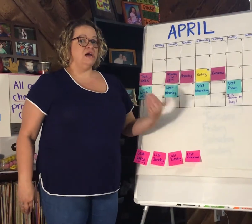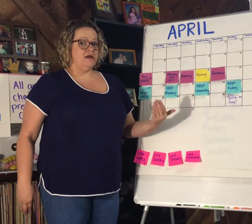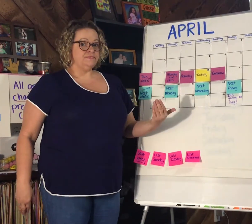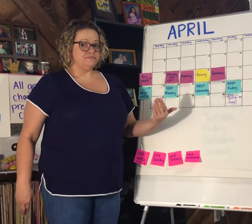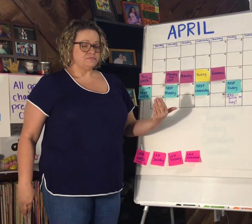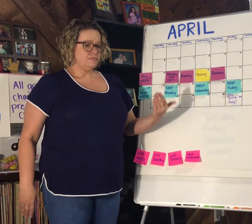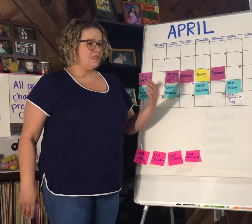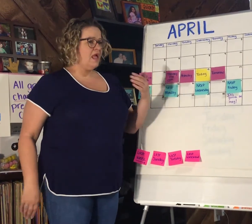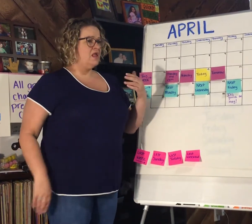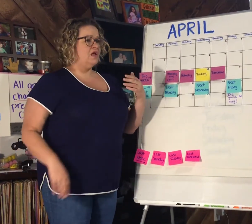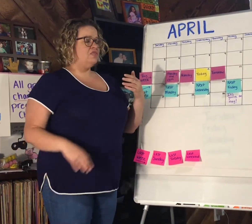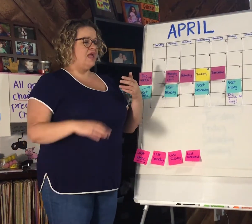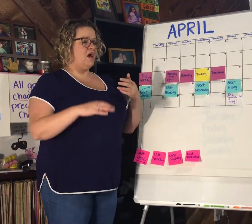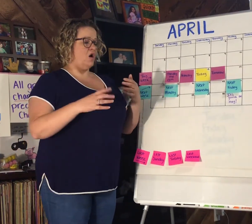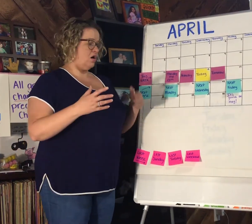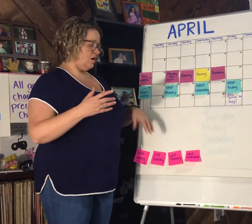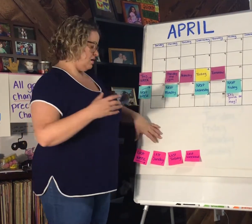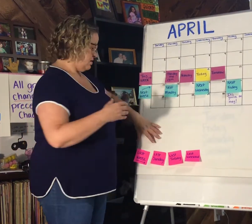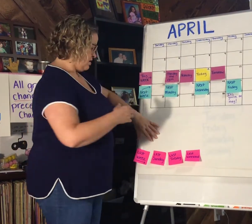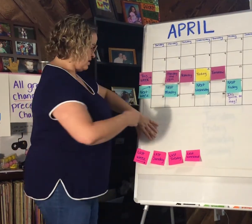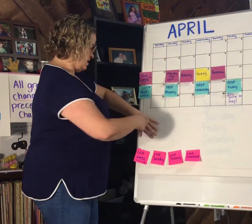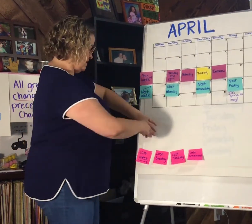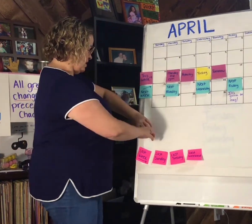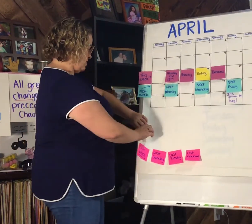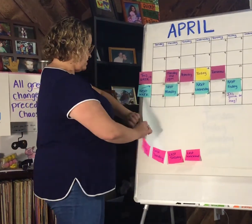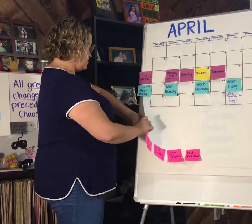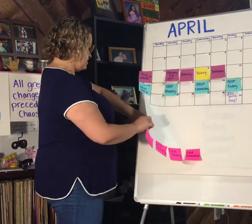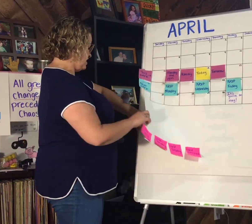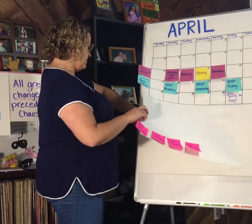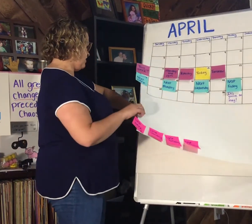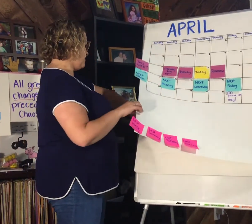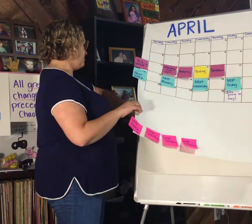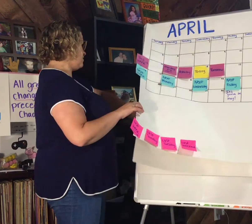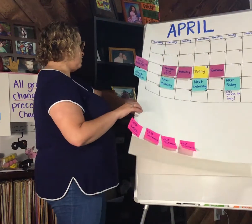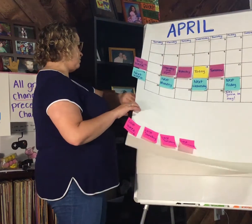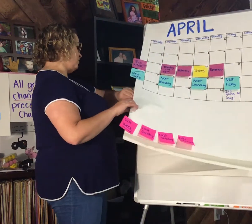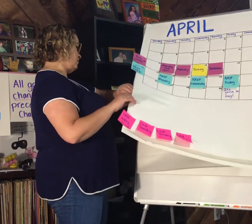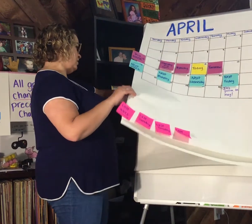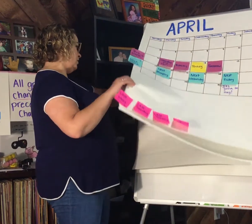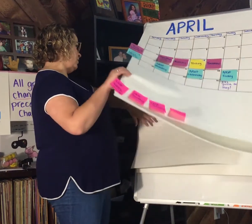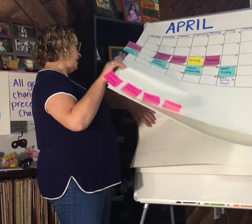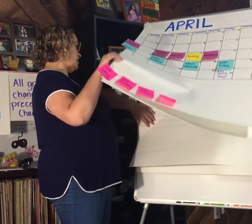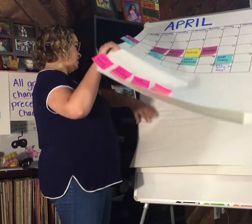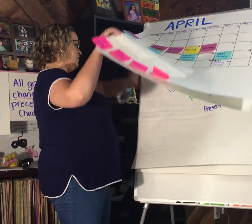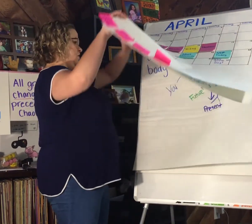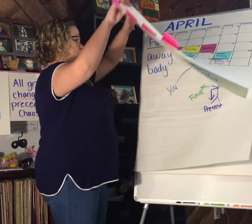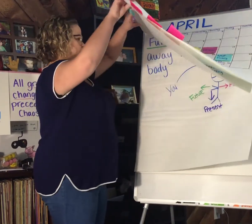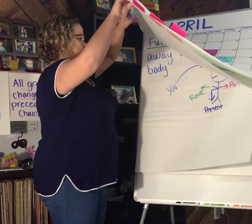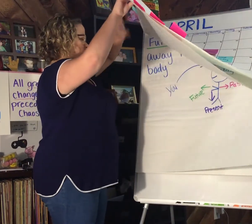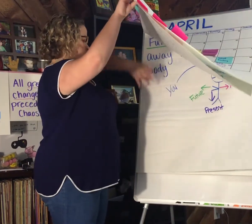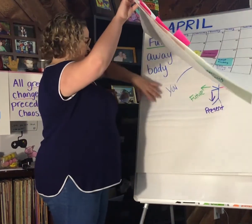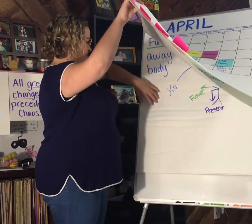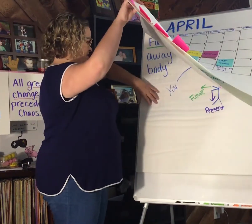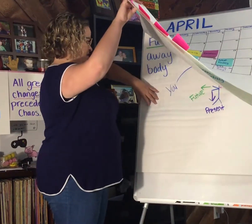sign, and they are going to be on this sheet I'm going to flip to real quick. Hold that thought.